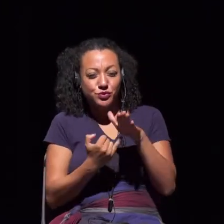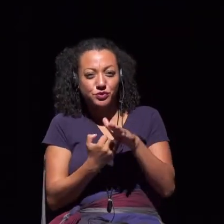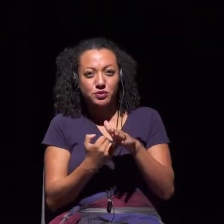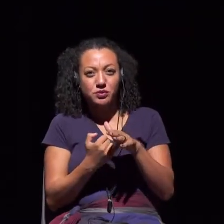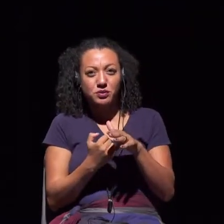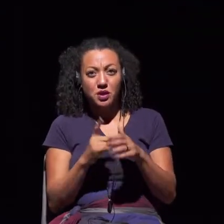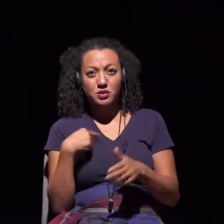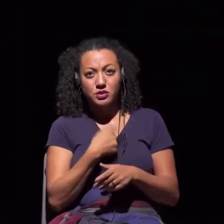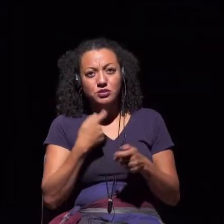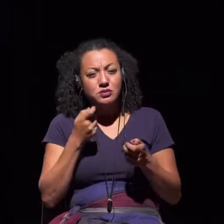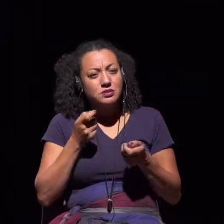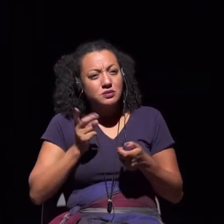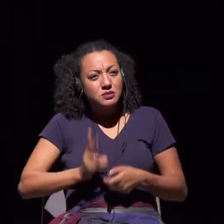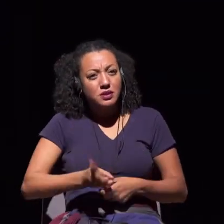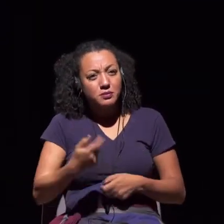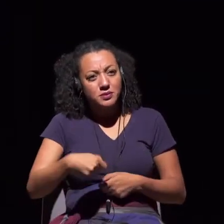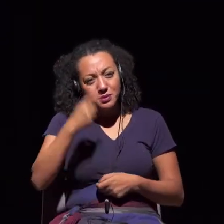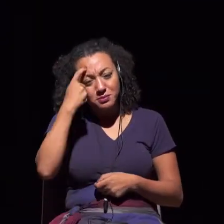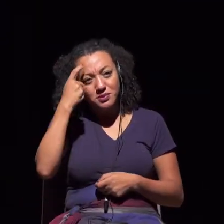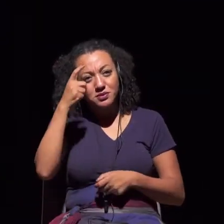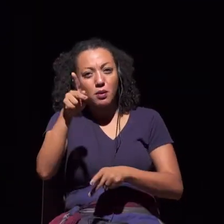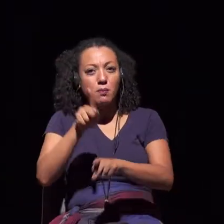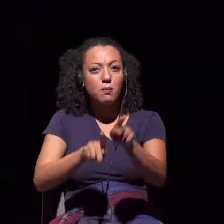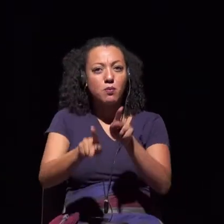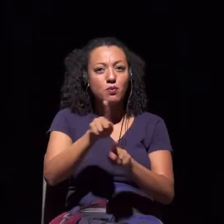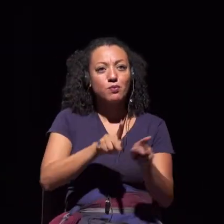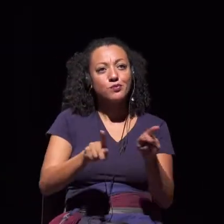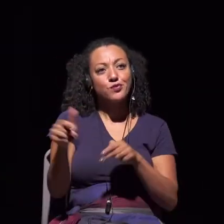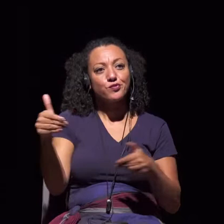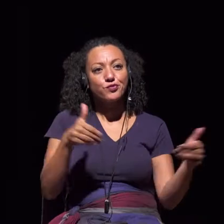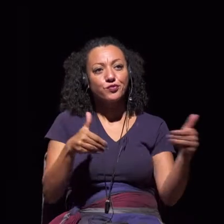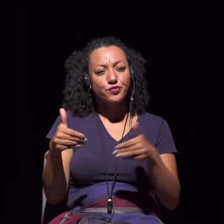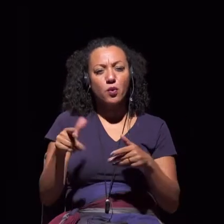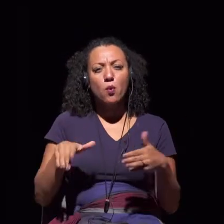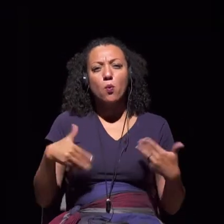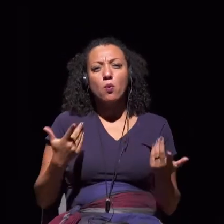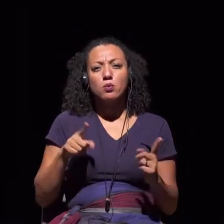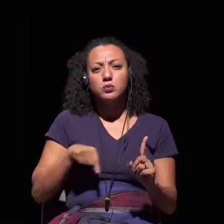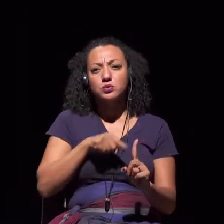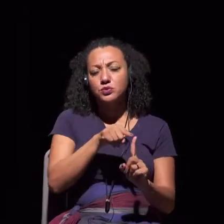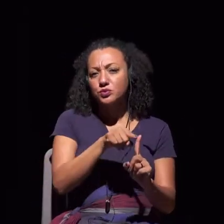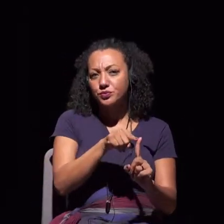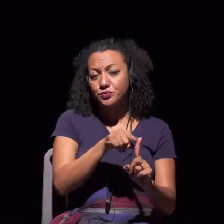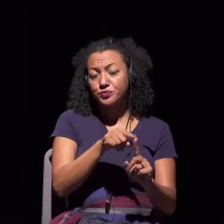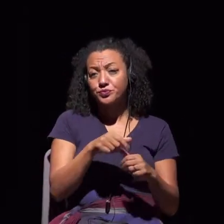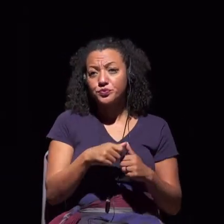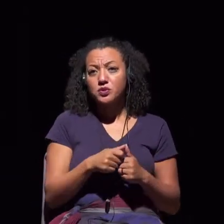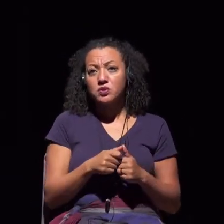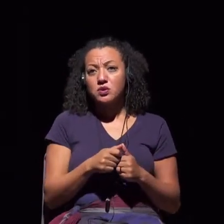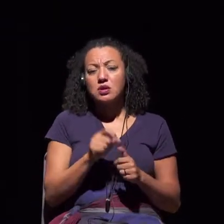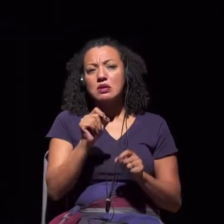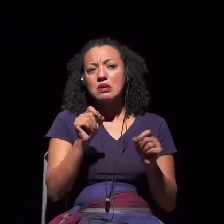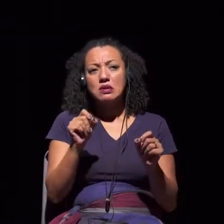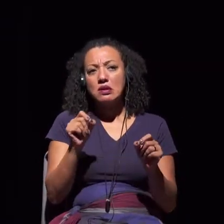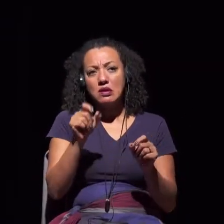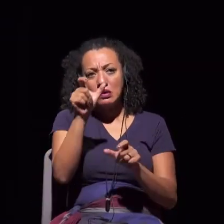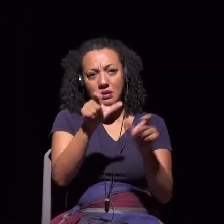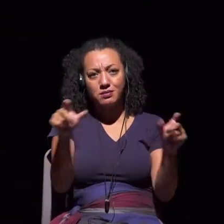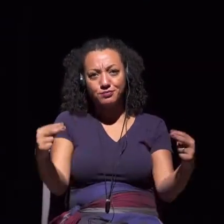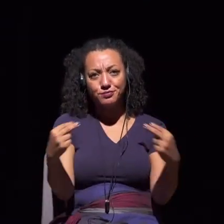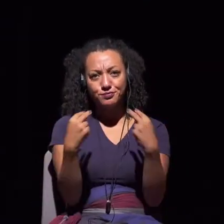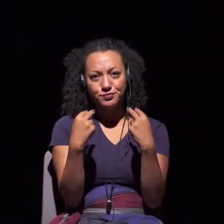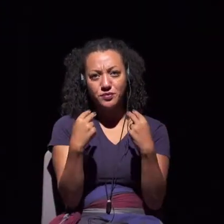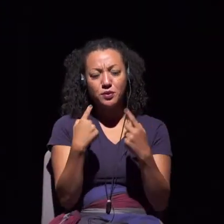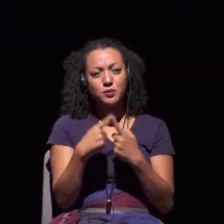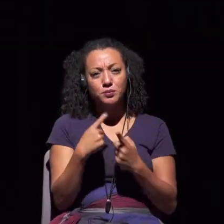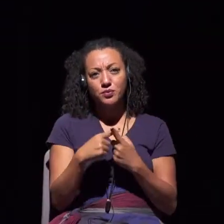to? Because who we talk to is also going to determine what we do in those institutions. So for